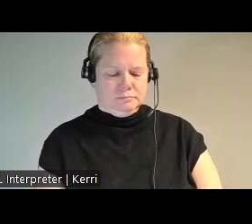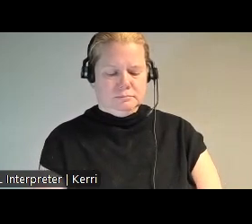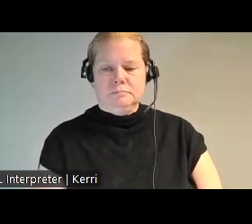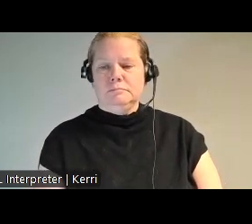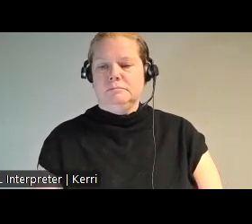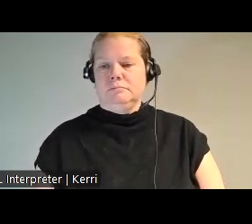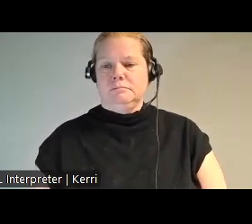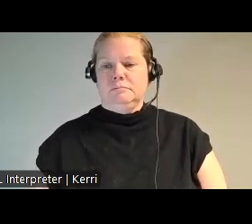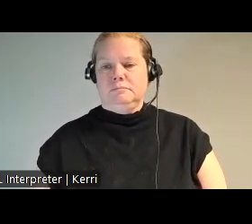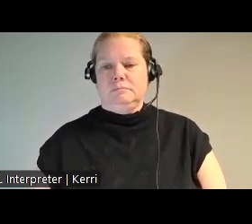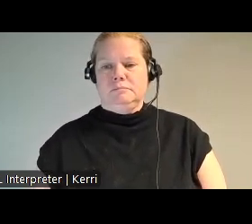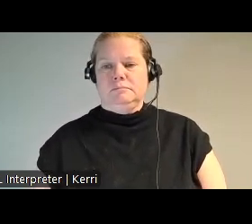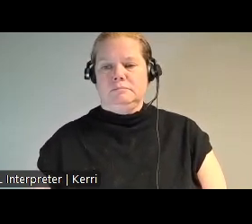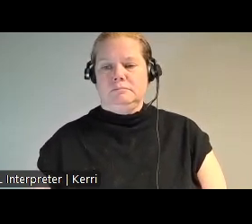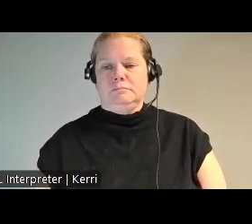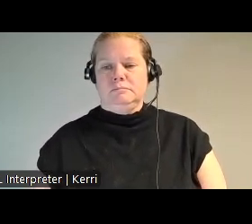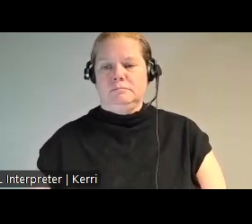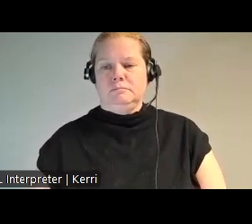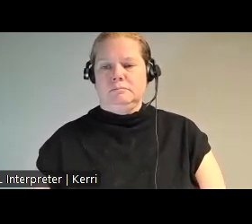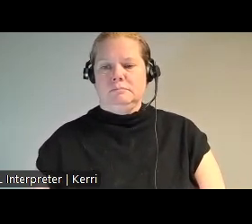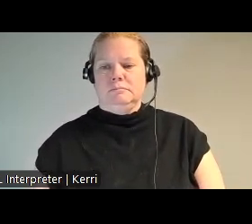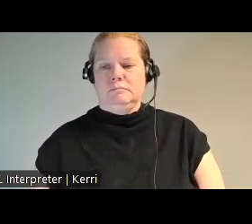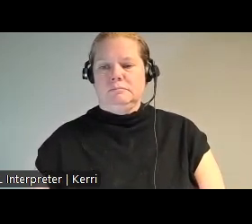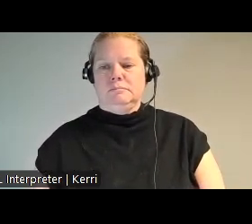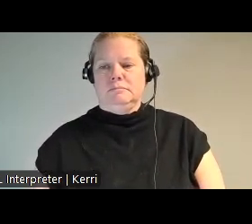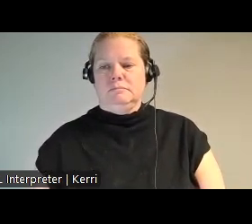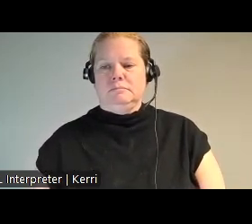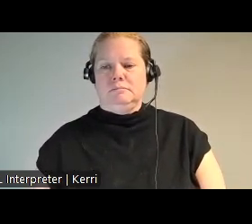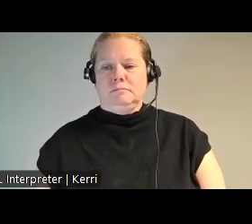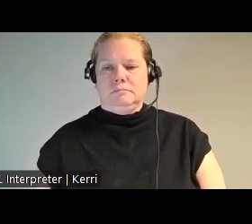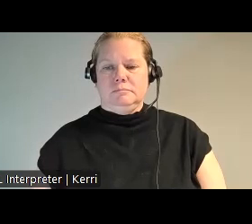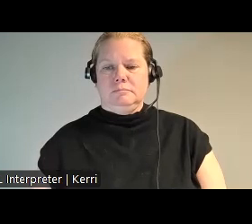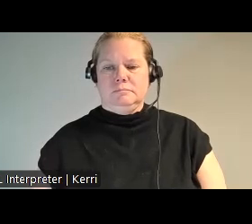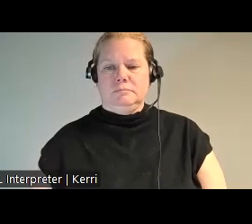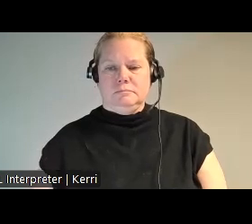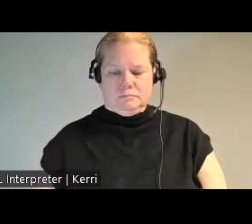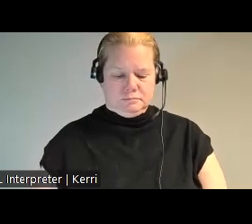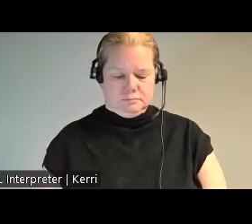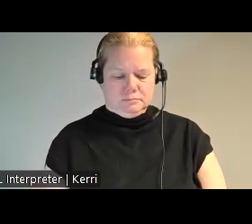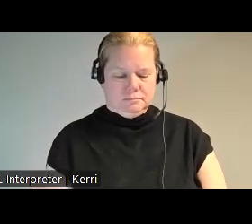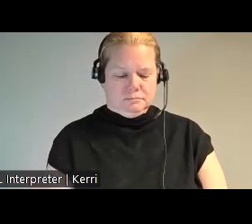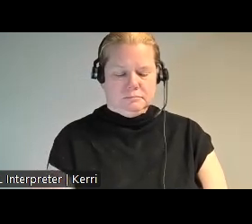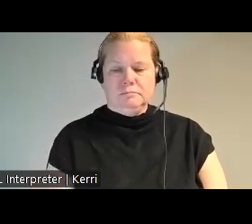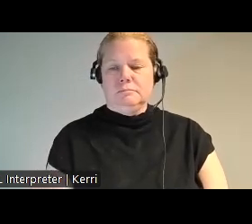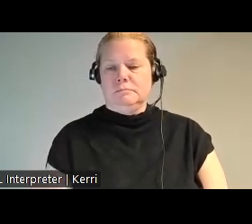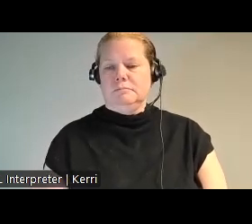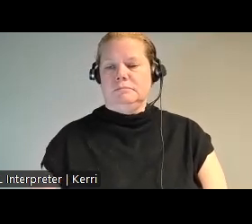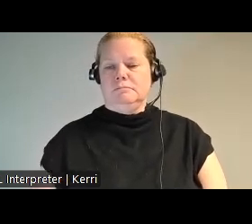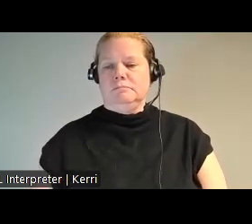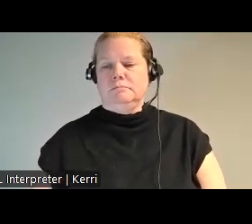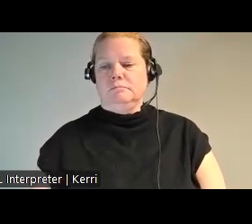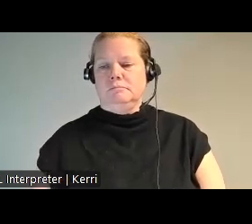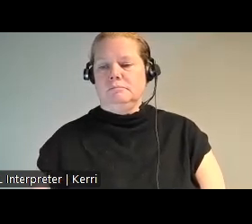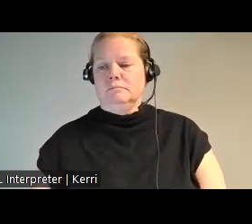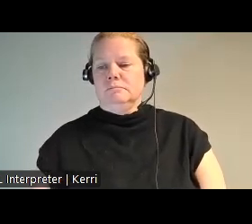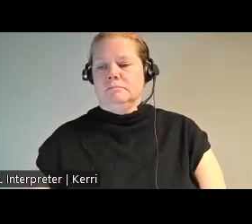in college as a single mom, I sure was on SNAP benefits, and even sometimes just making it personal and tell